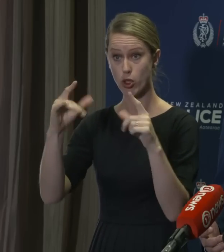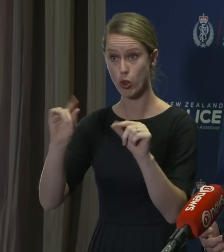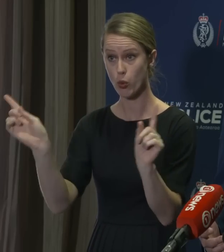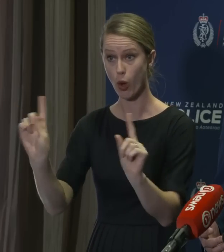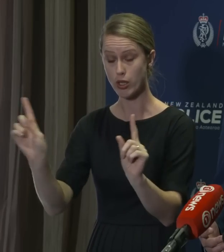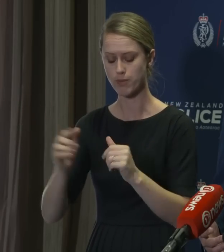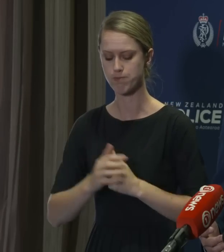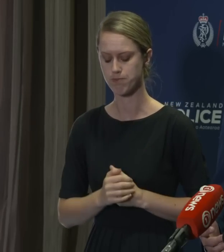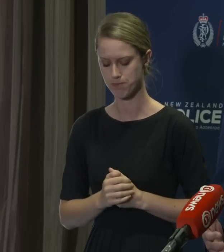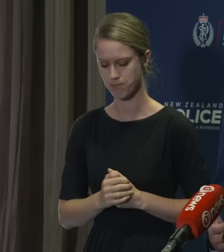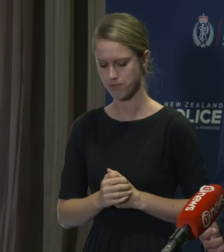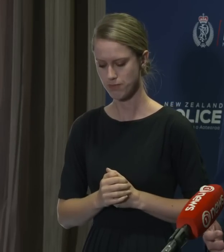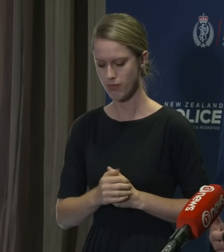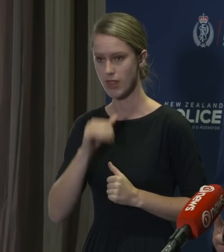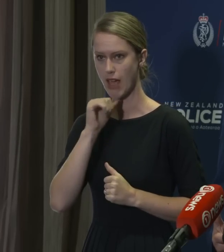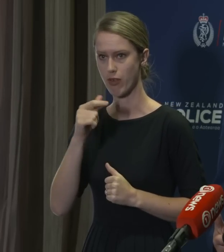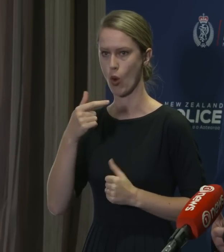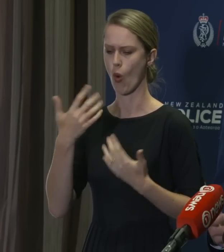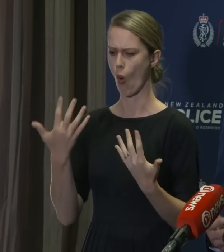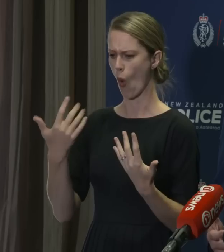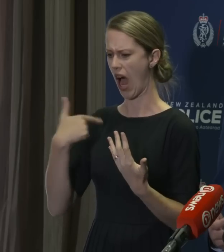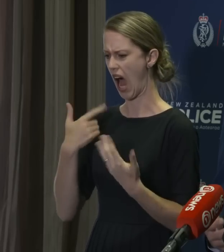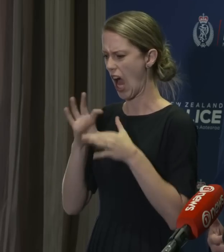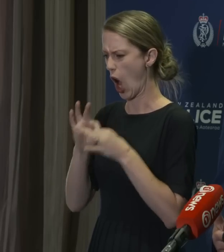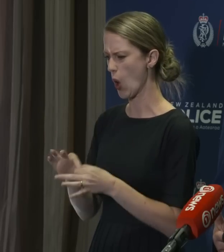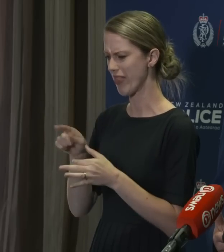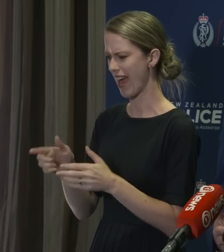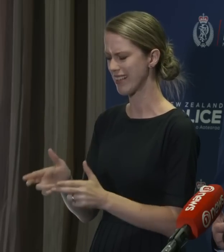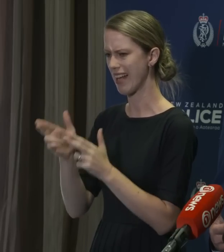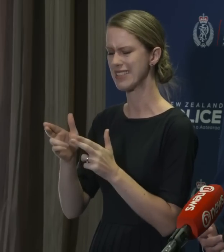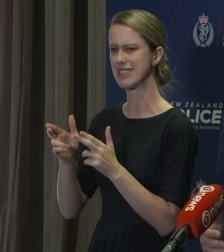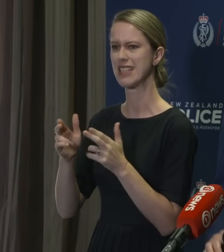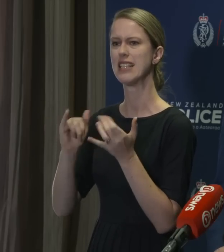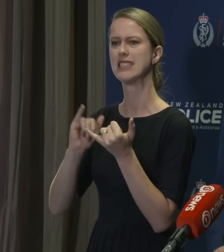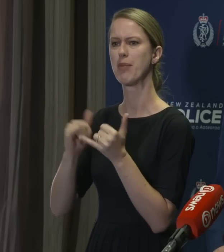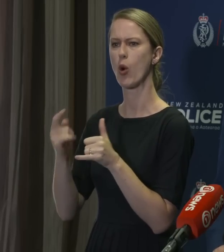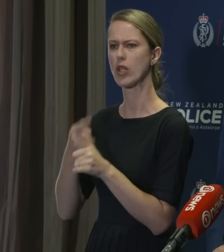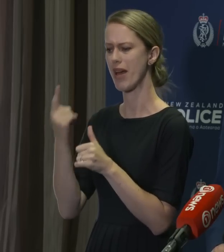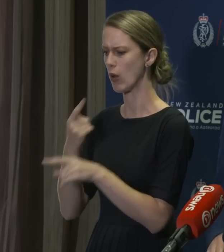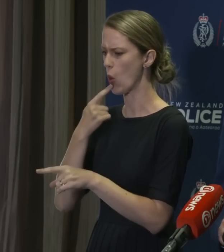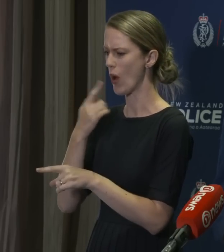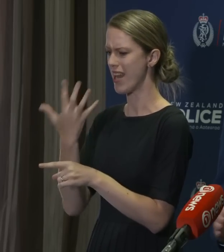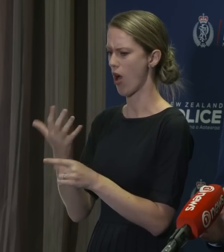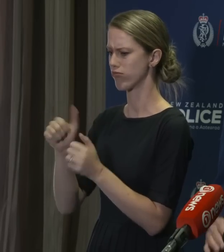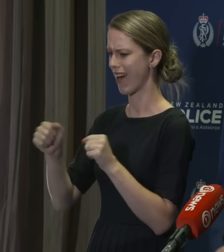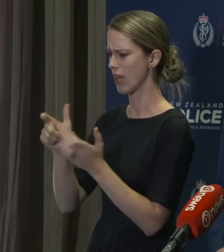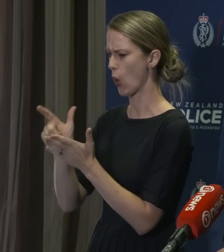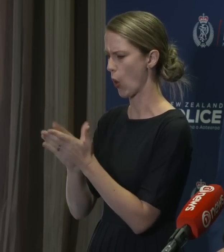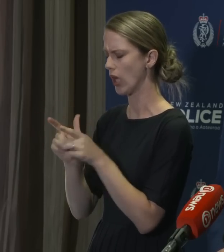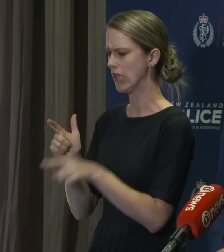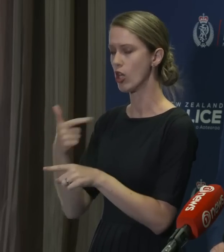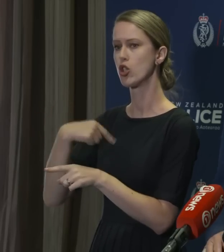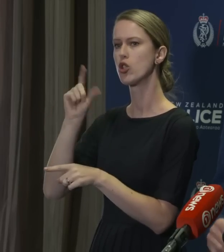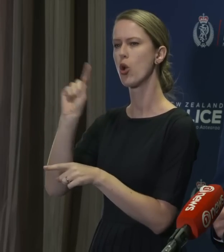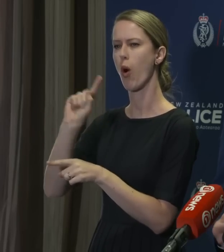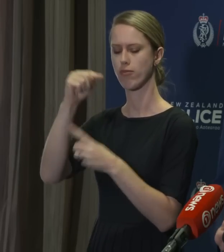do when you find you are now unlawfully in possession of one of those weapons is to do a series of